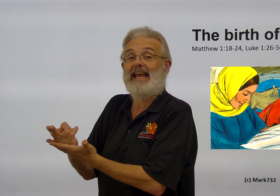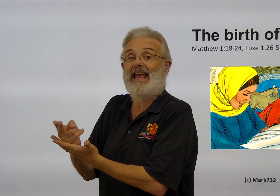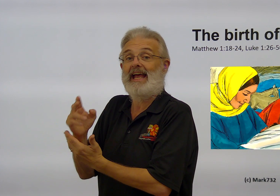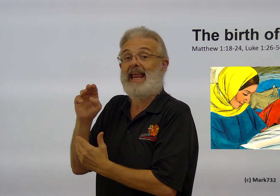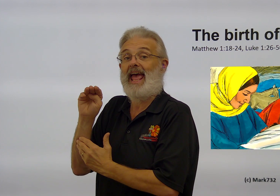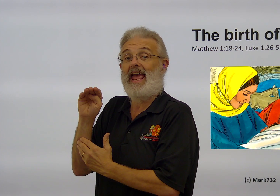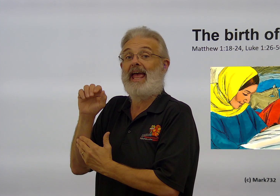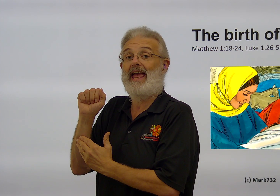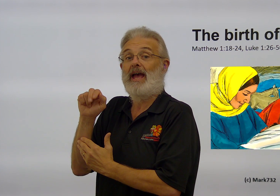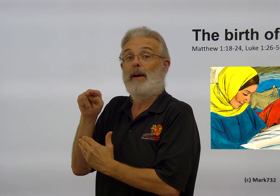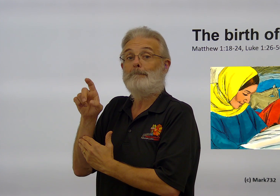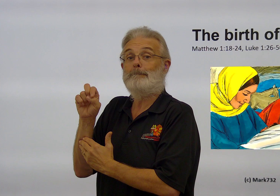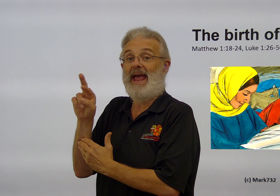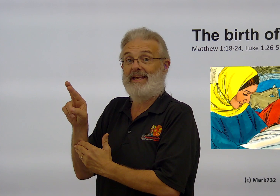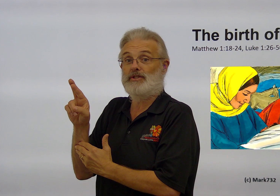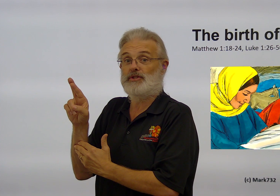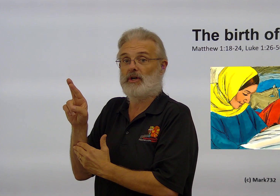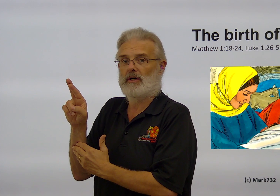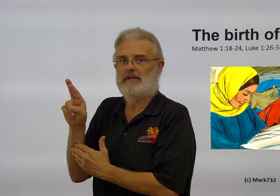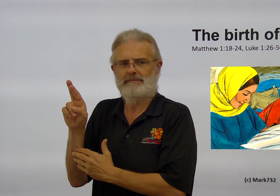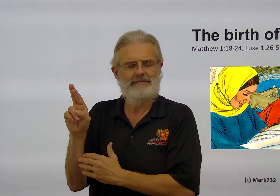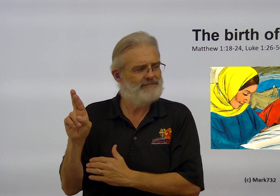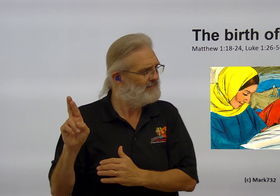in a manger.